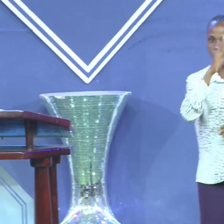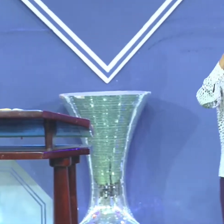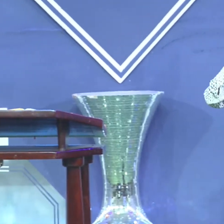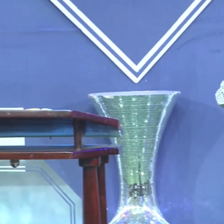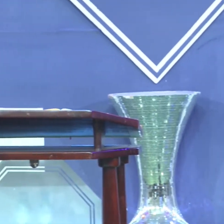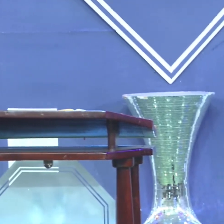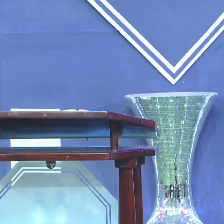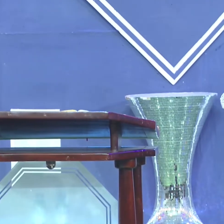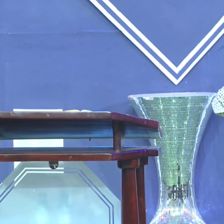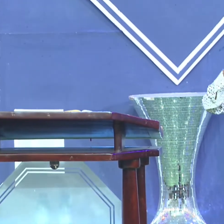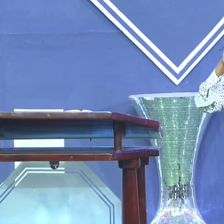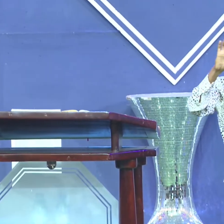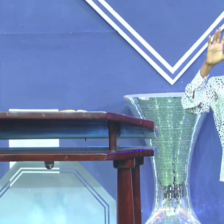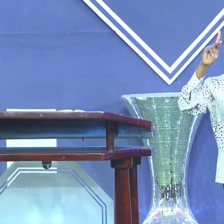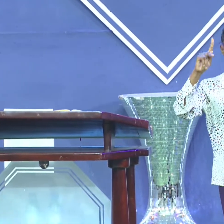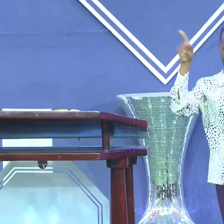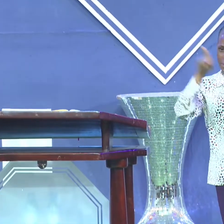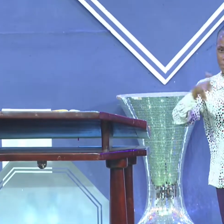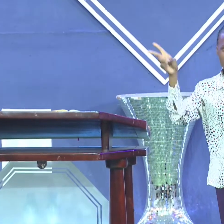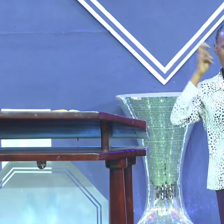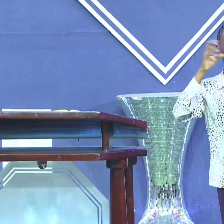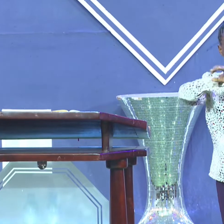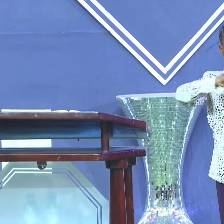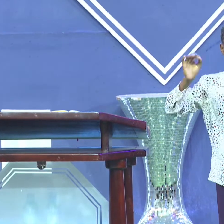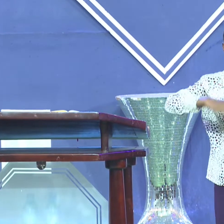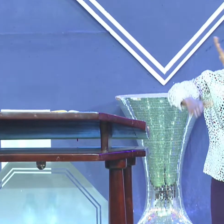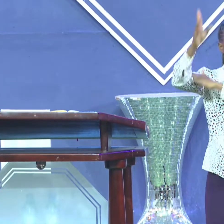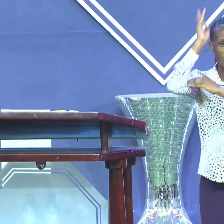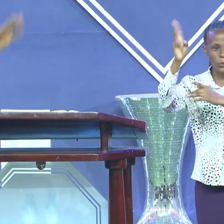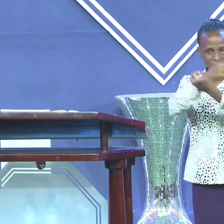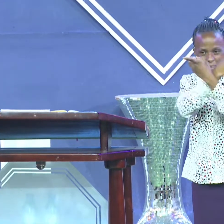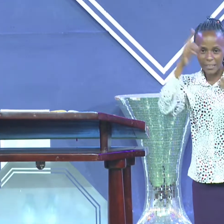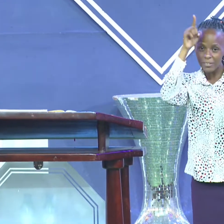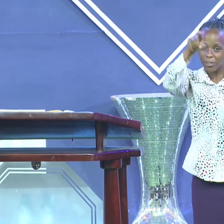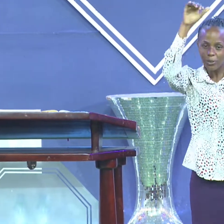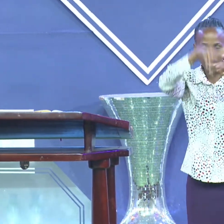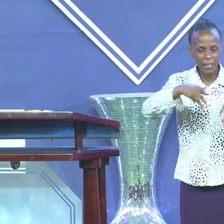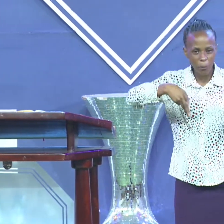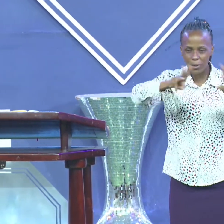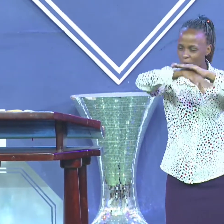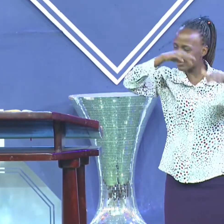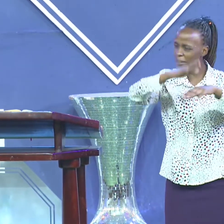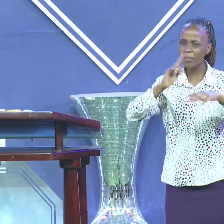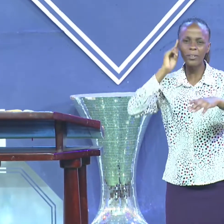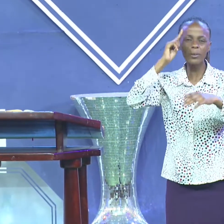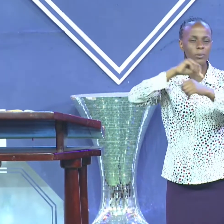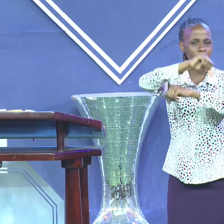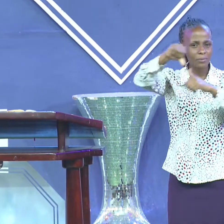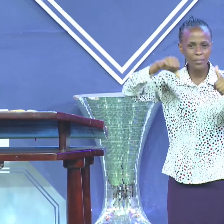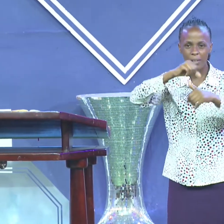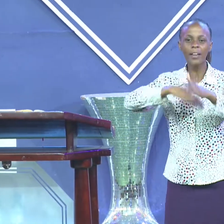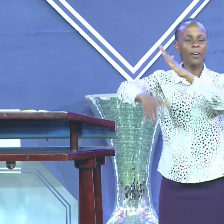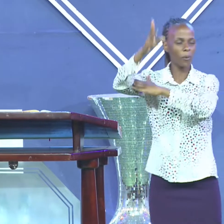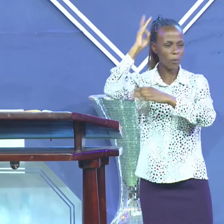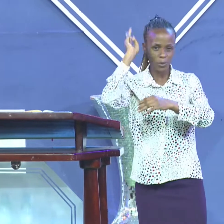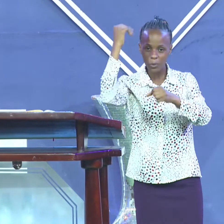Evomerodak. Just like you've never heard about him, God is going to release in a way that you've never